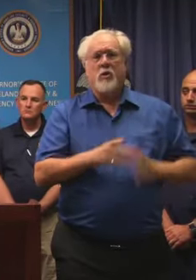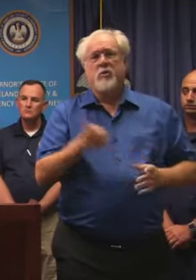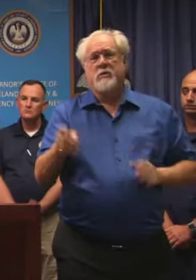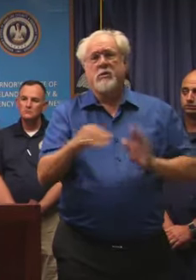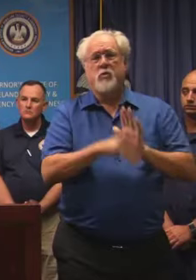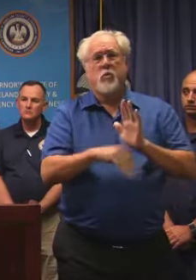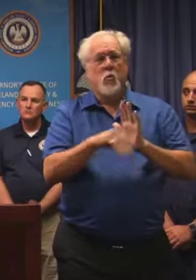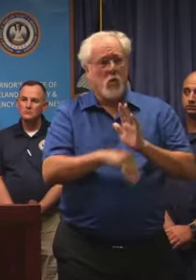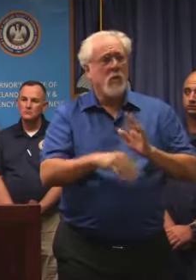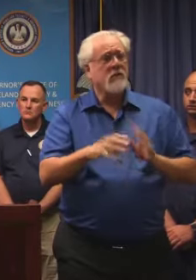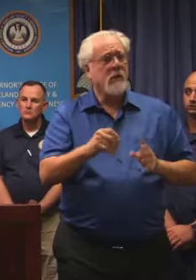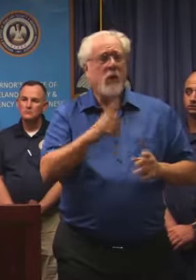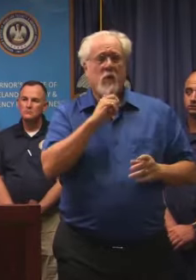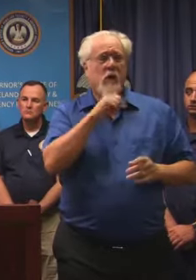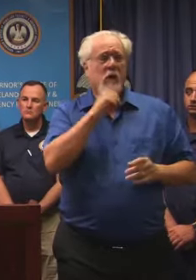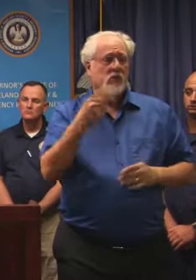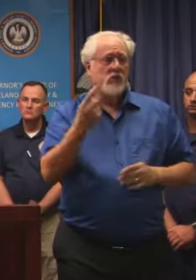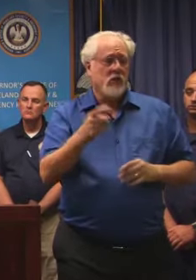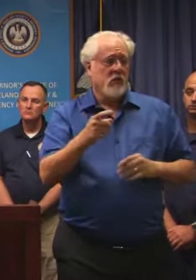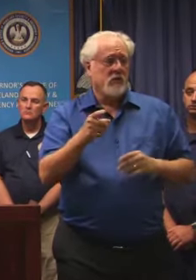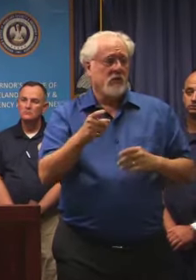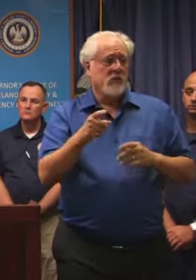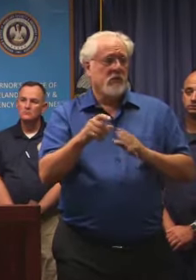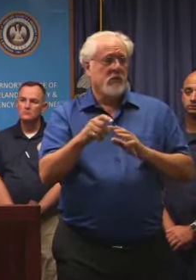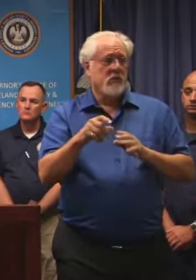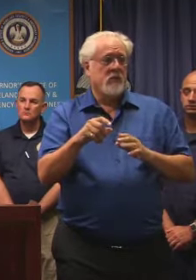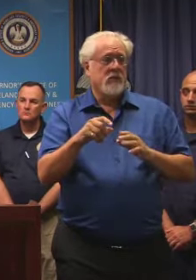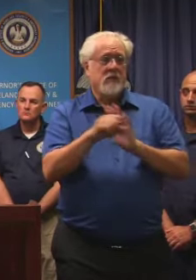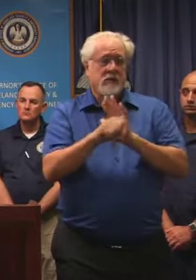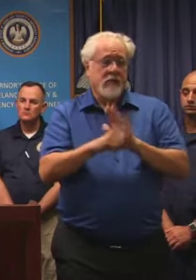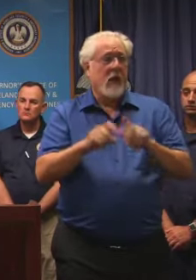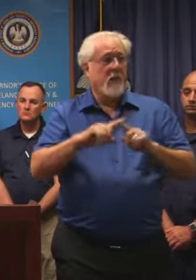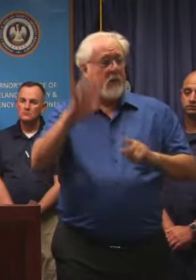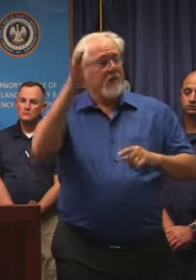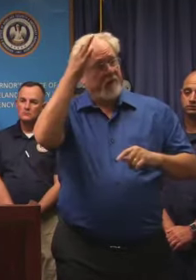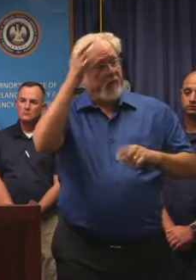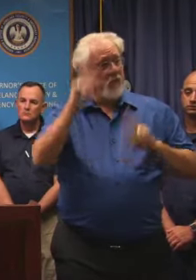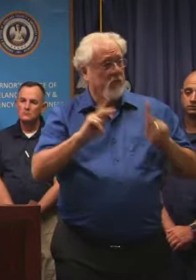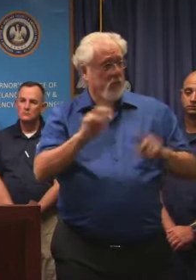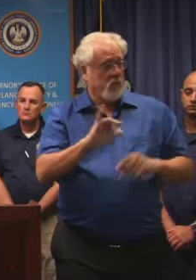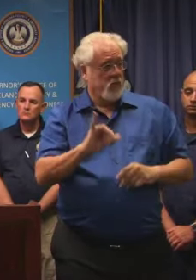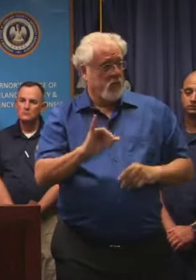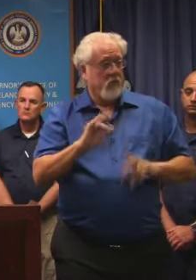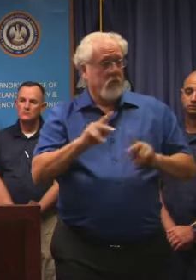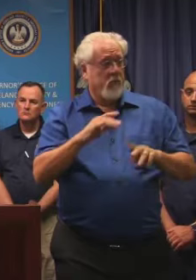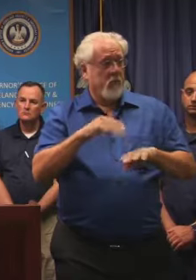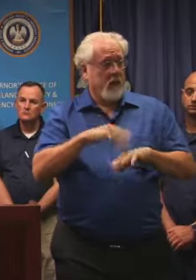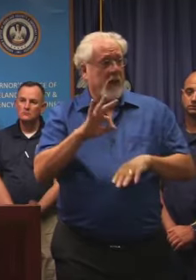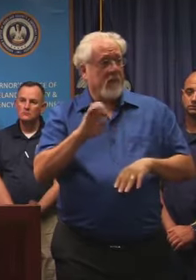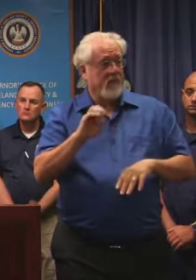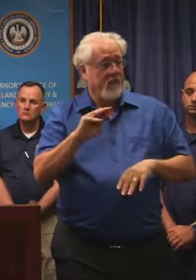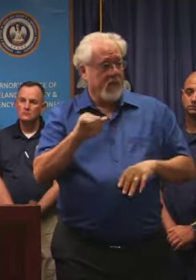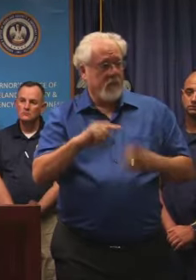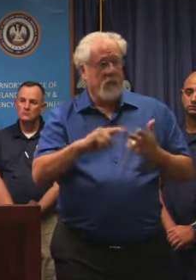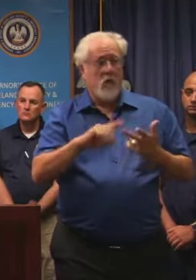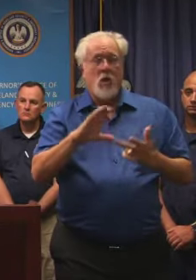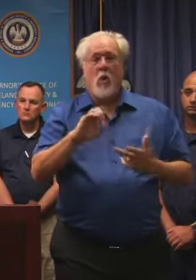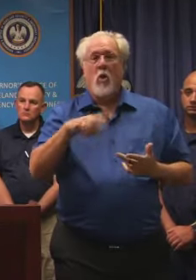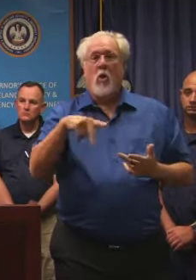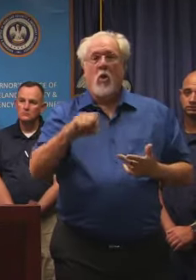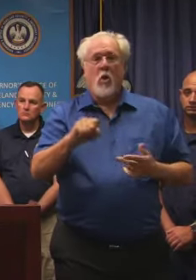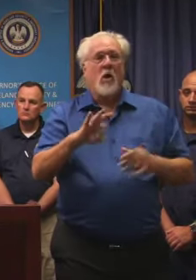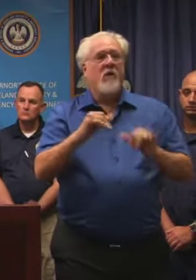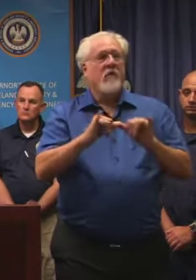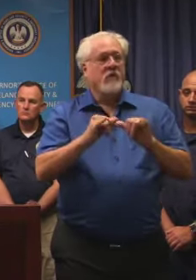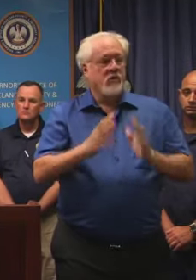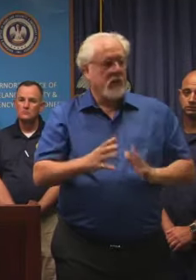New Orleans, and really not just the state, but our federal partners as well. The folks at FEMA, the folks at the Corps of Engineers, and